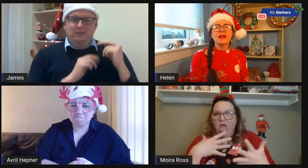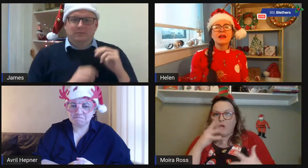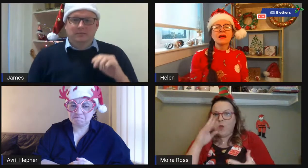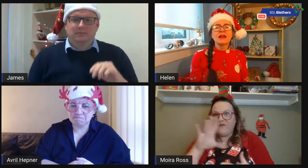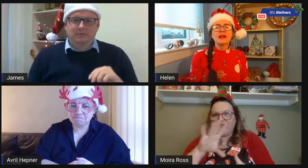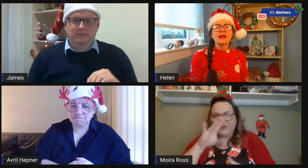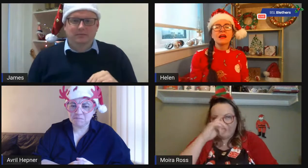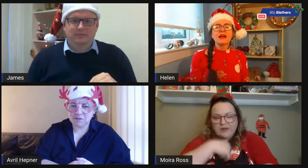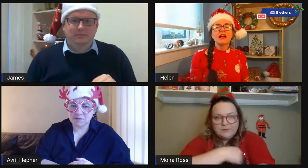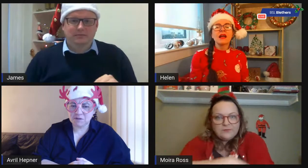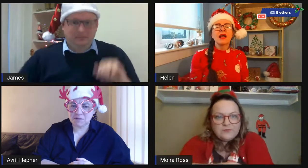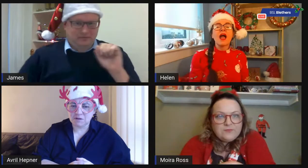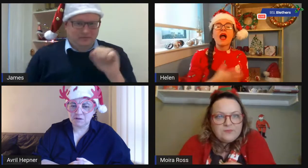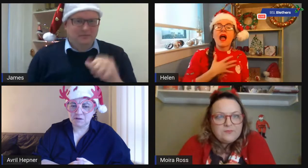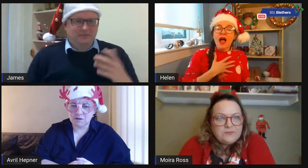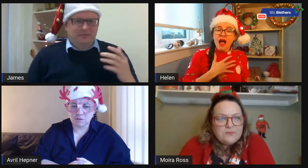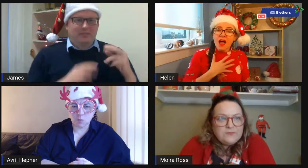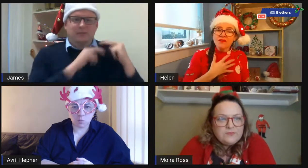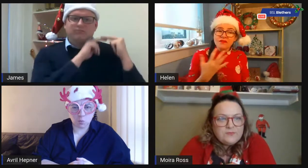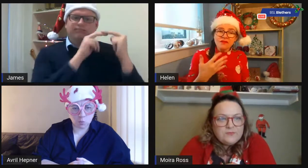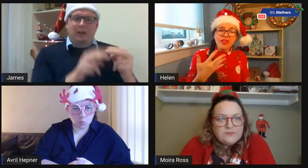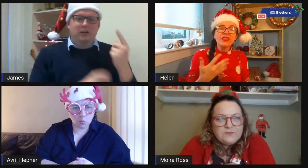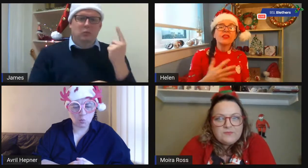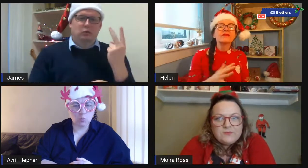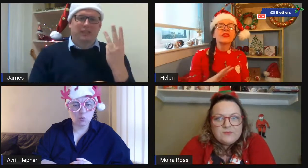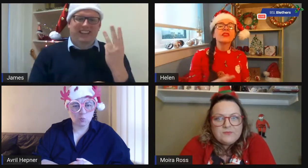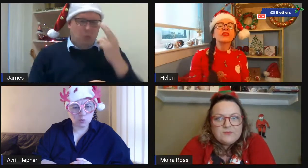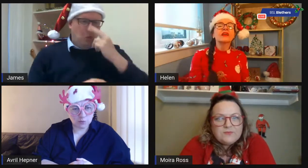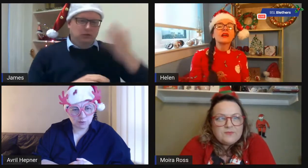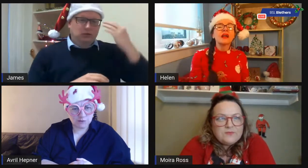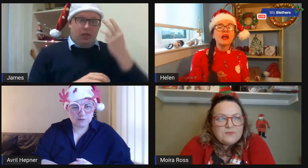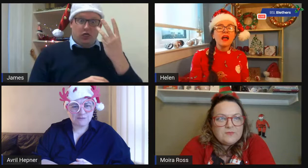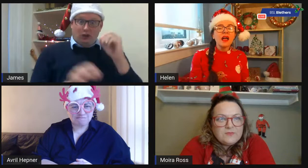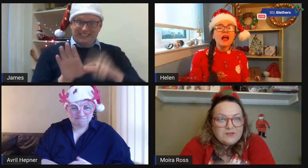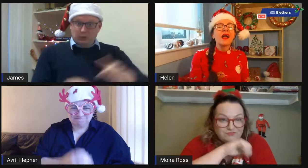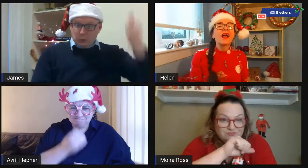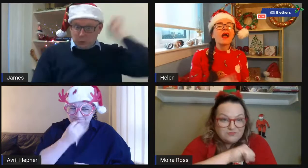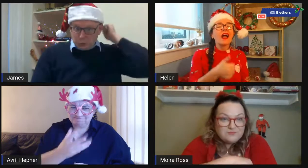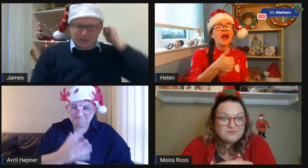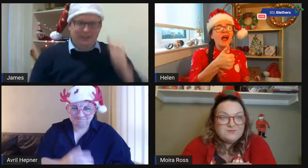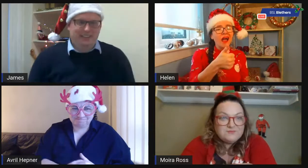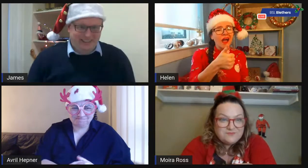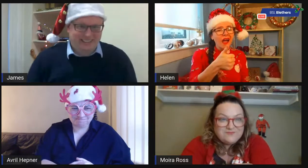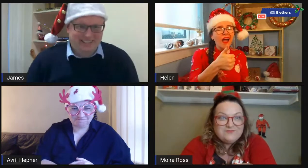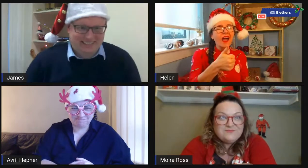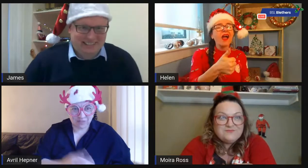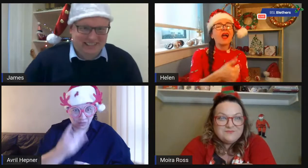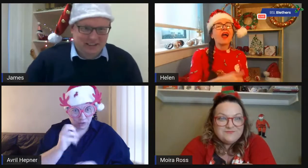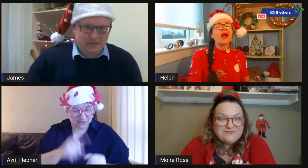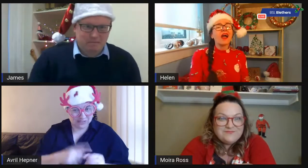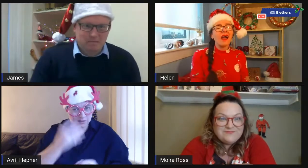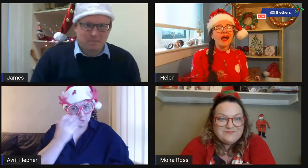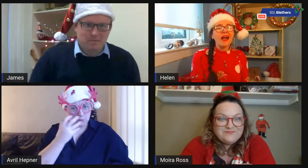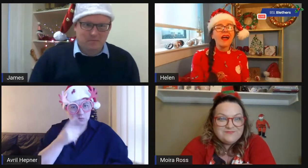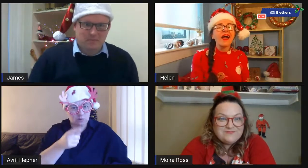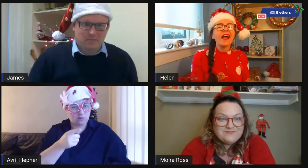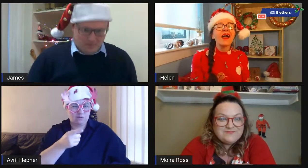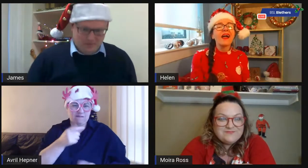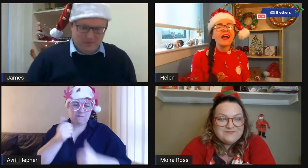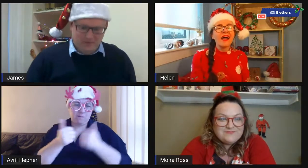a recent release. I think there's Home Alone 4 now. Oh, I can remember, 1, 2, 3, and we're going back 30